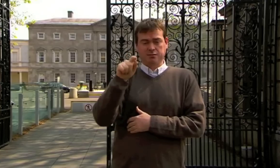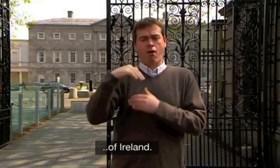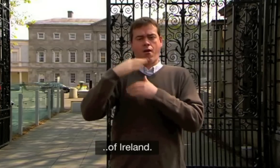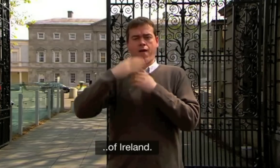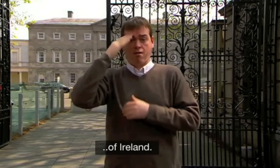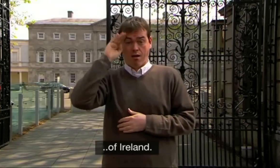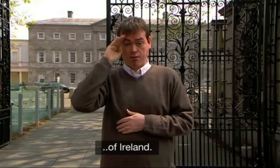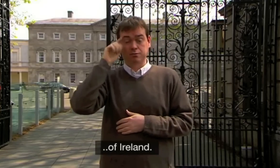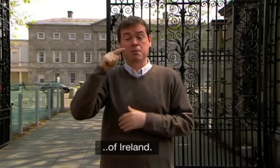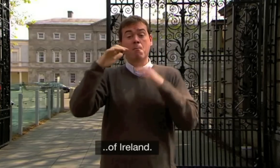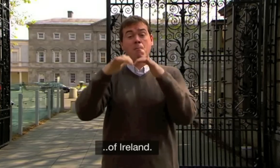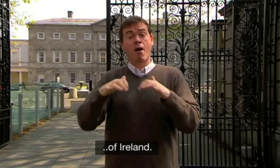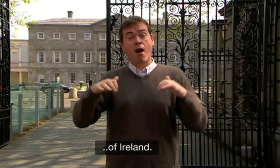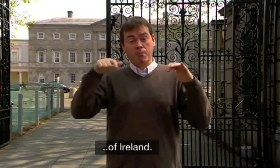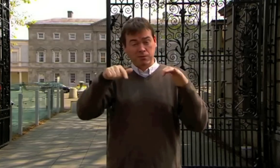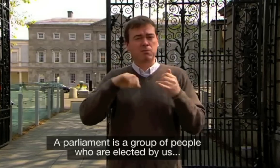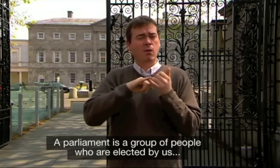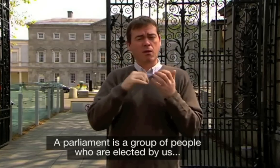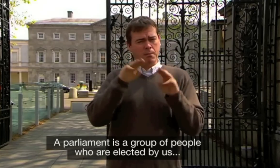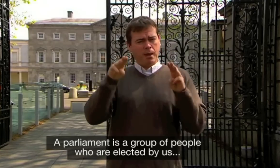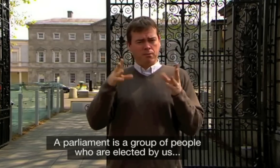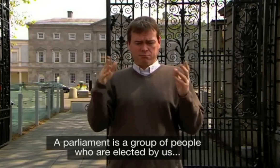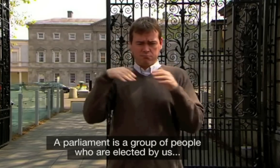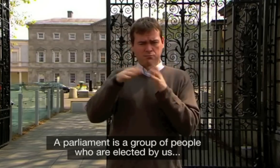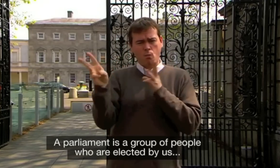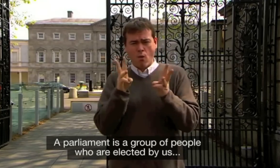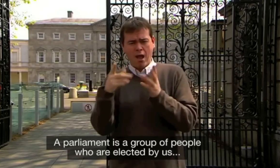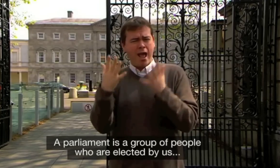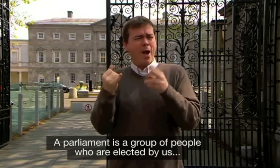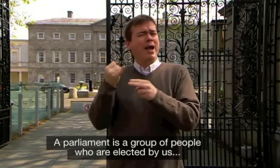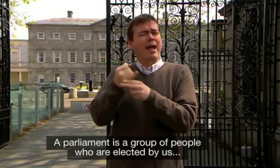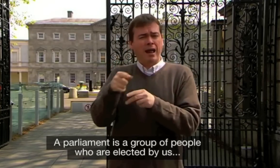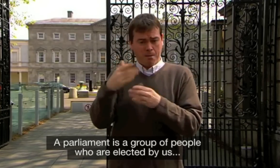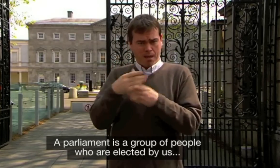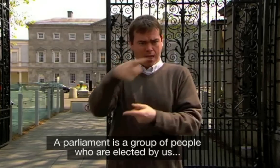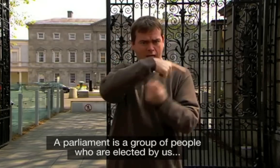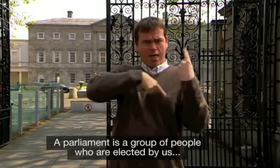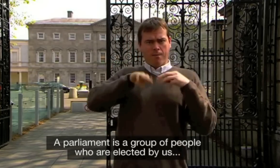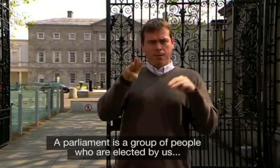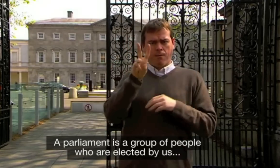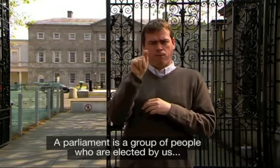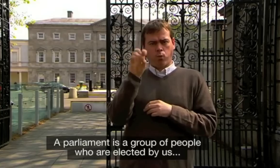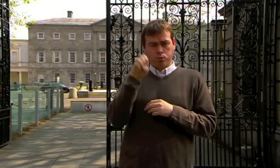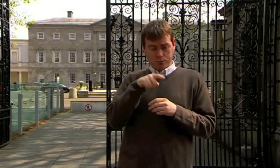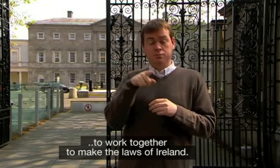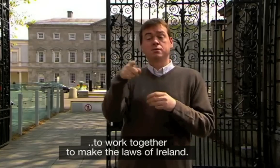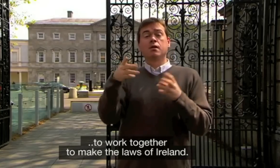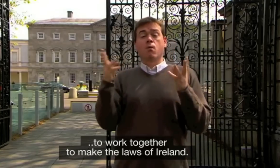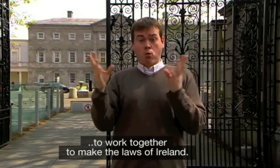of Ireland. A parliament is a group of people who are elected by us to work together